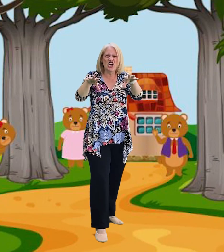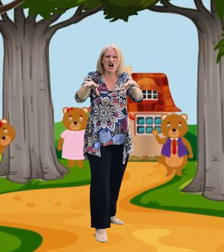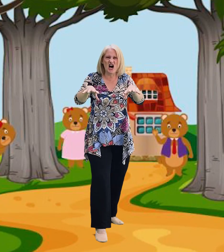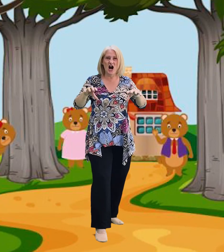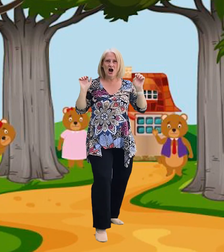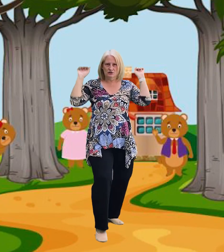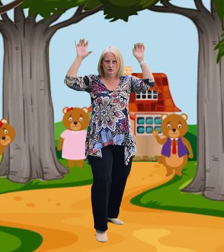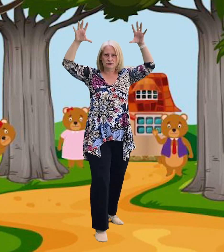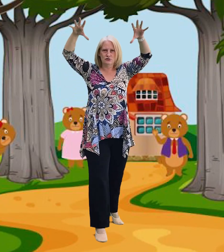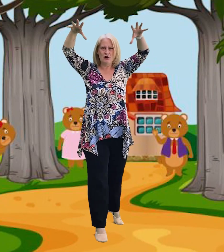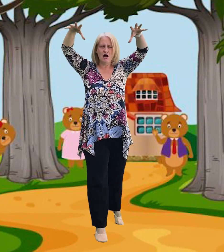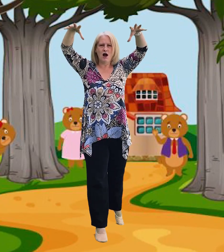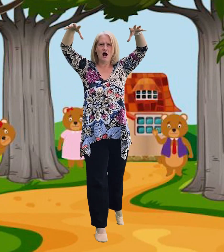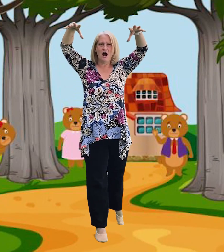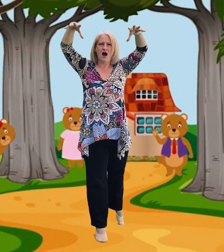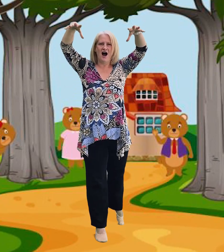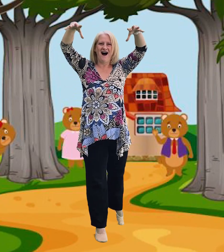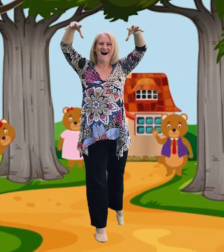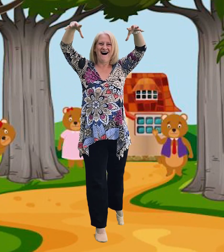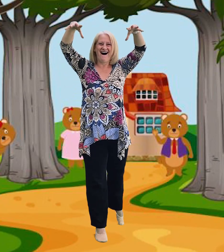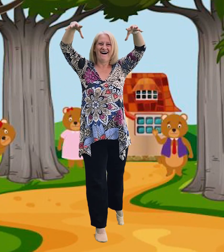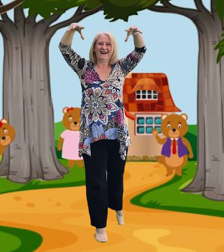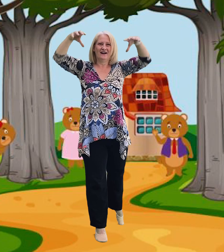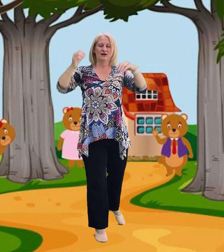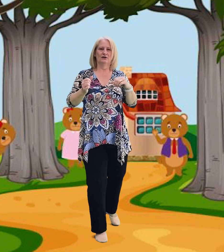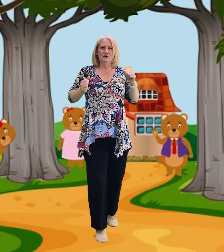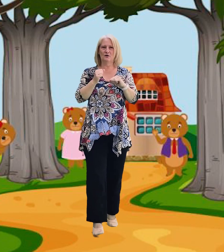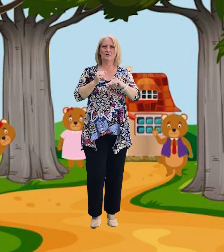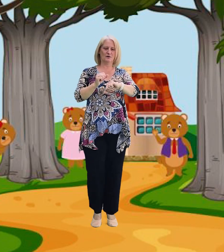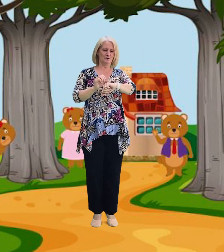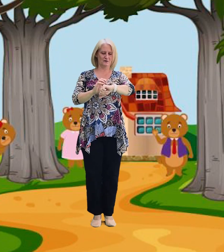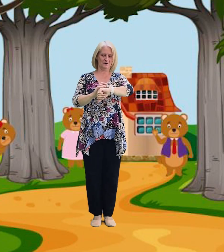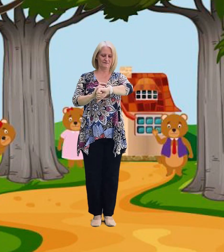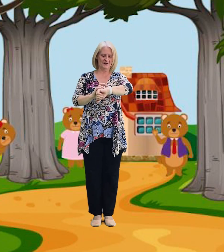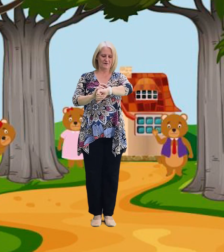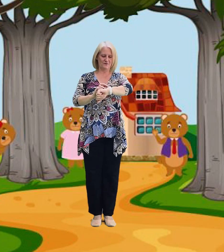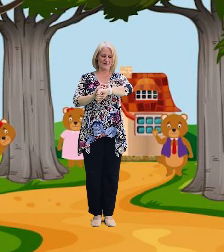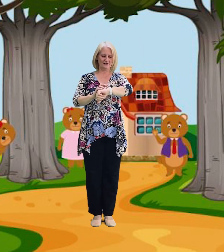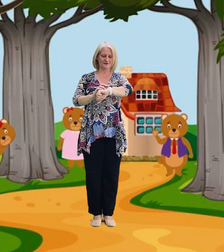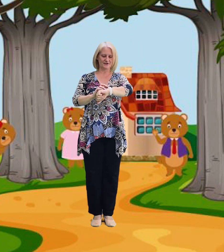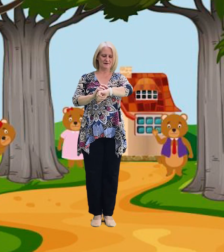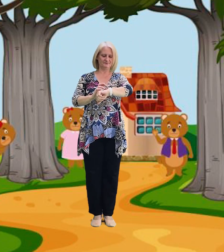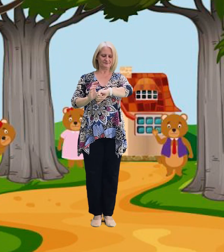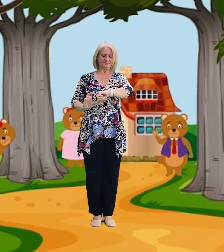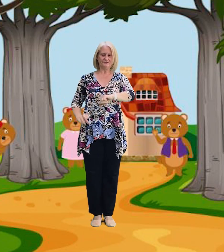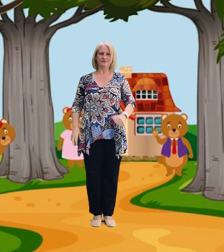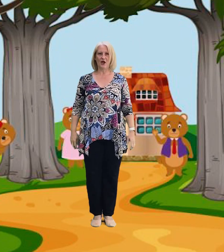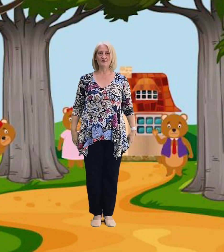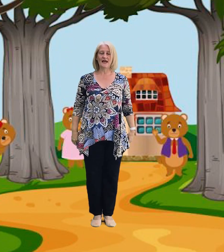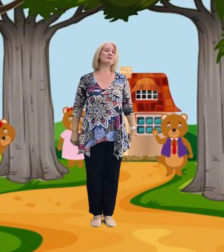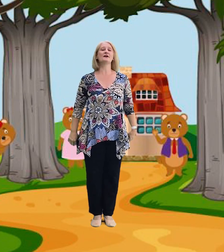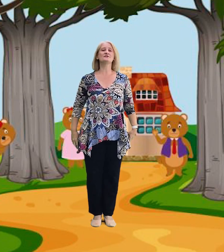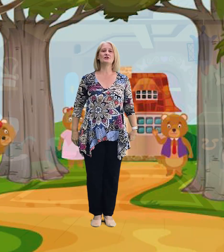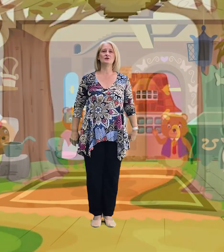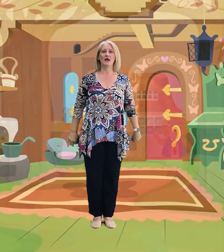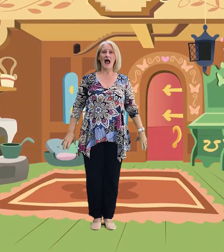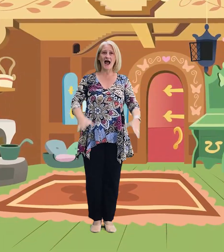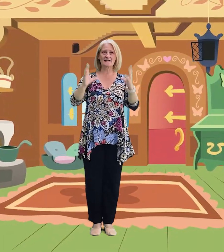Roar. Roar. Roar. ho ho. Well done. Okay we're going to act